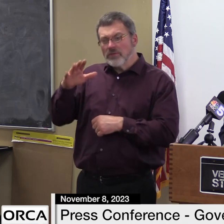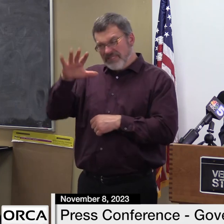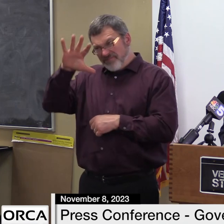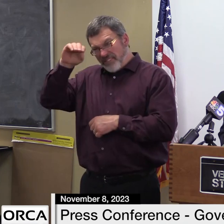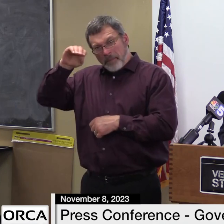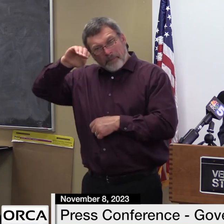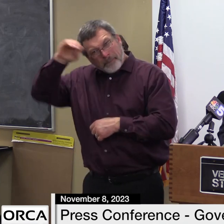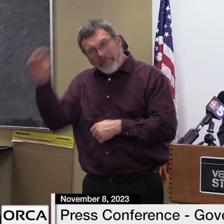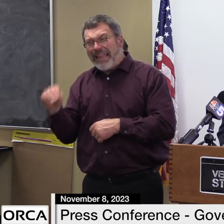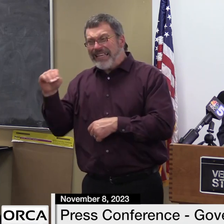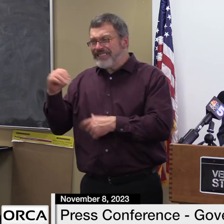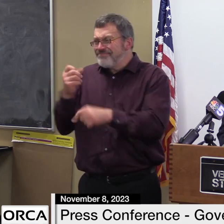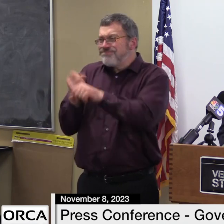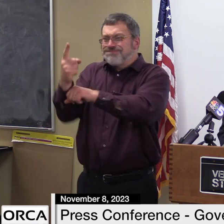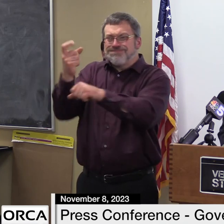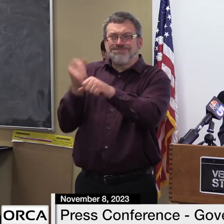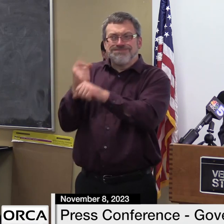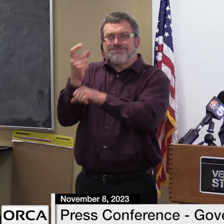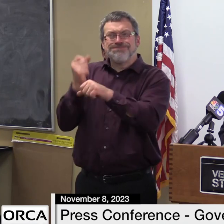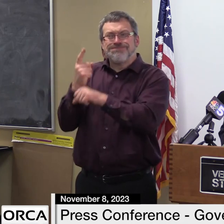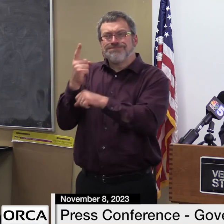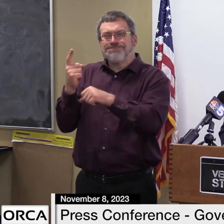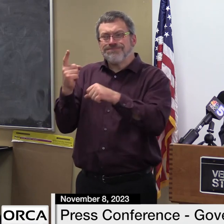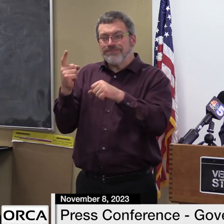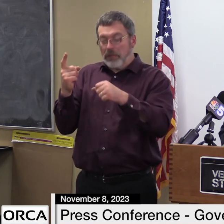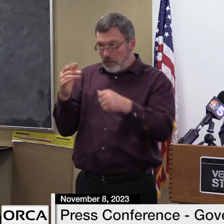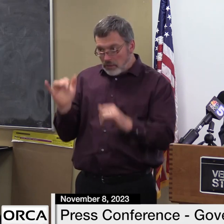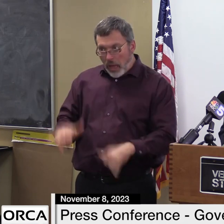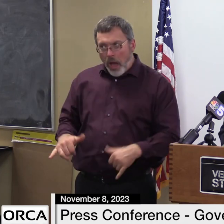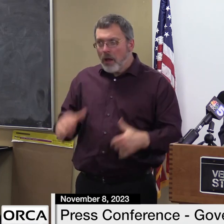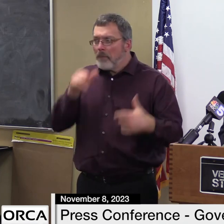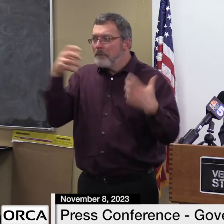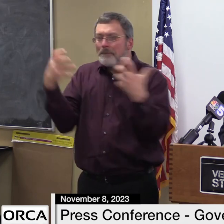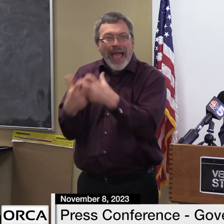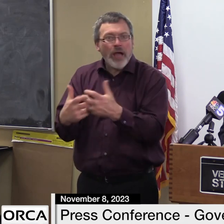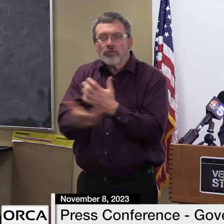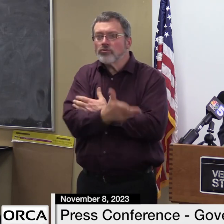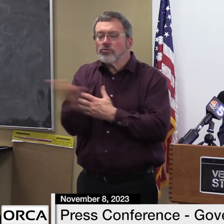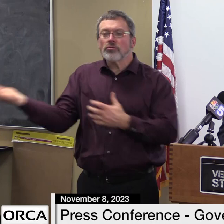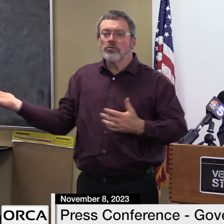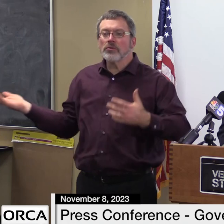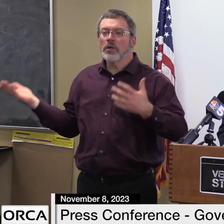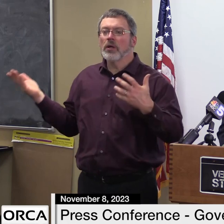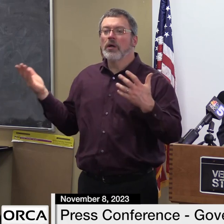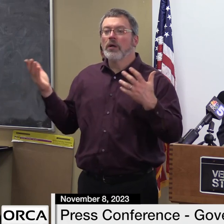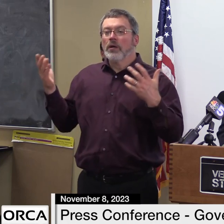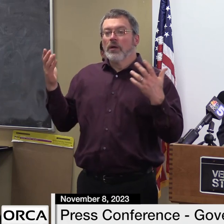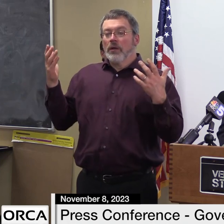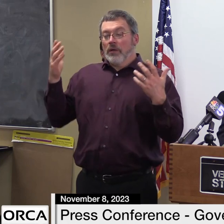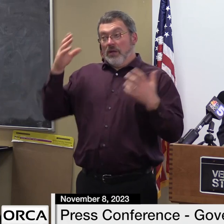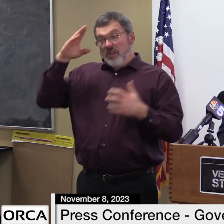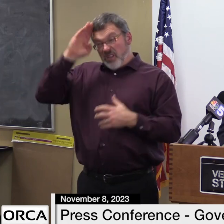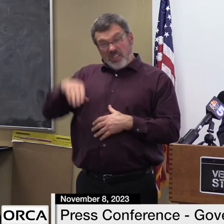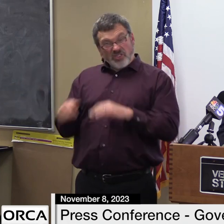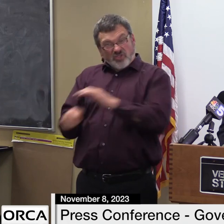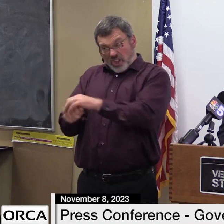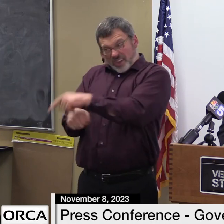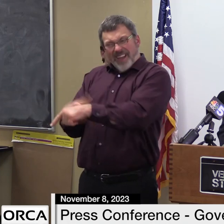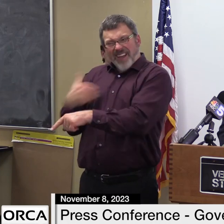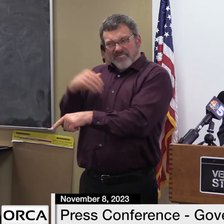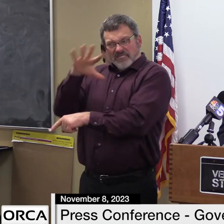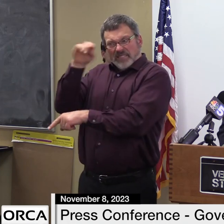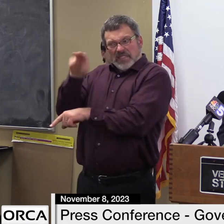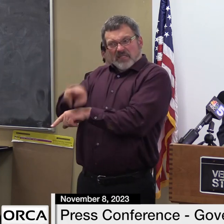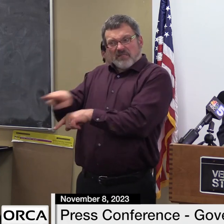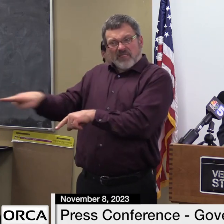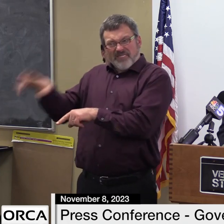services. We have about 450 shelter beds across the state, separate from the hotel program. There's a